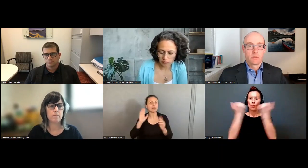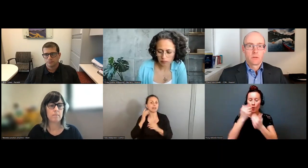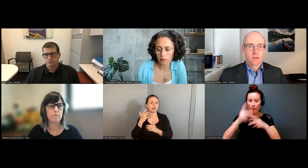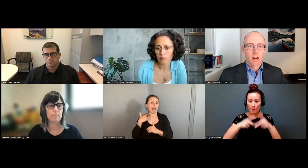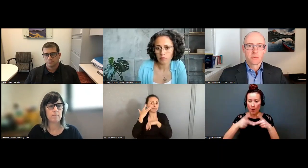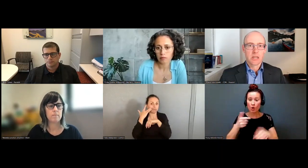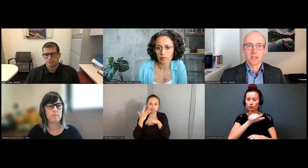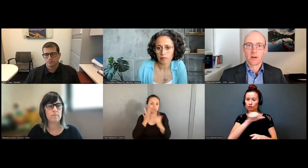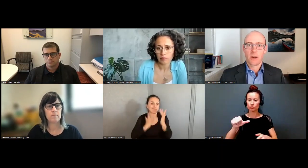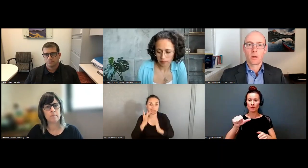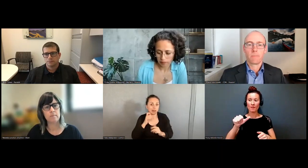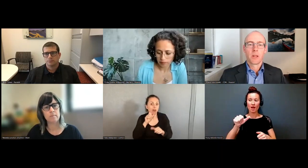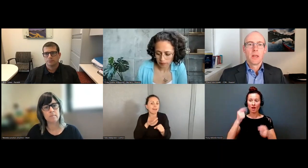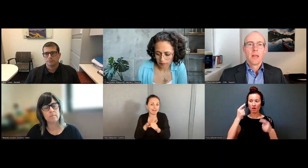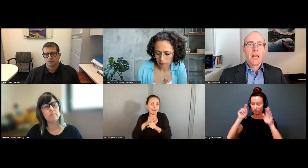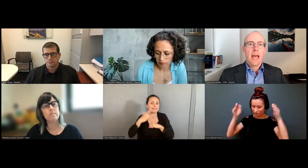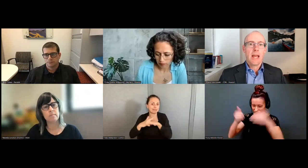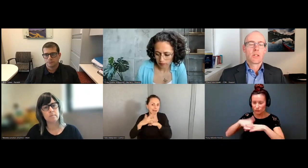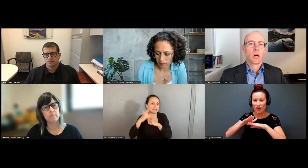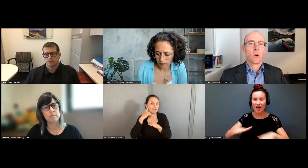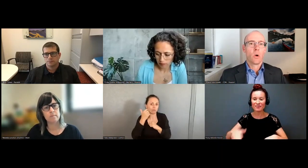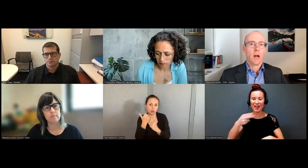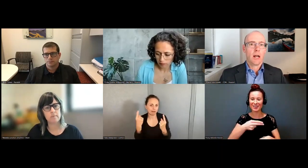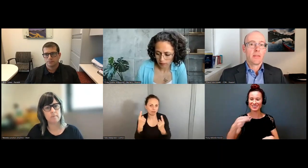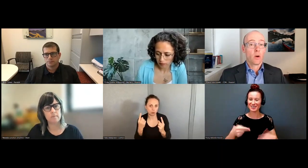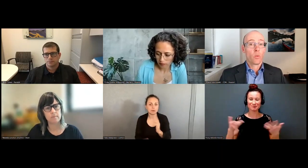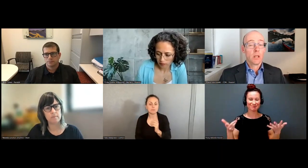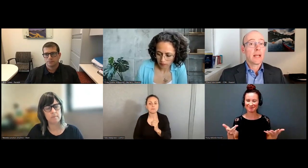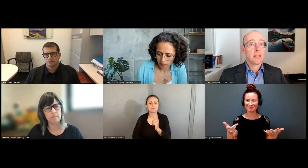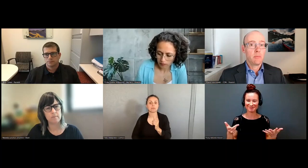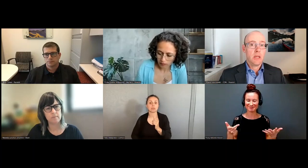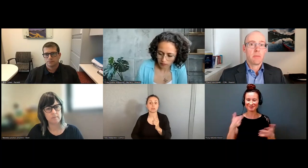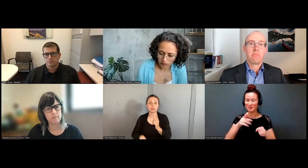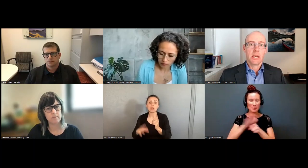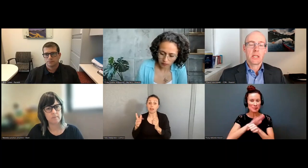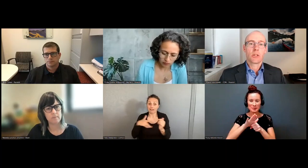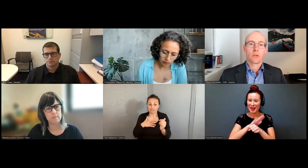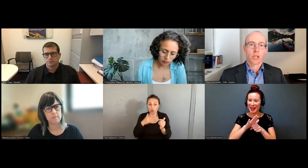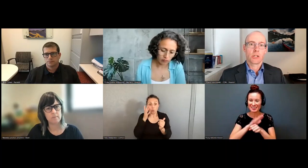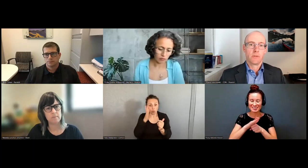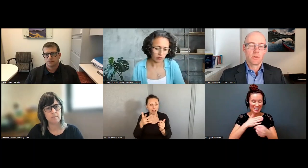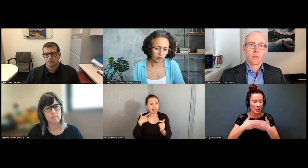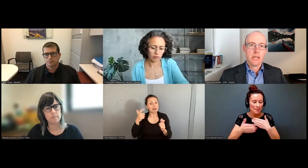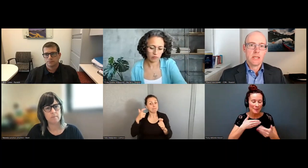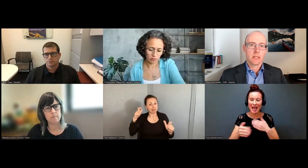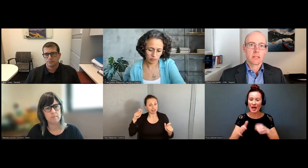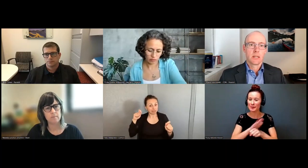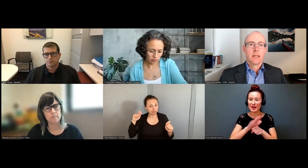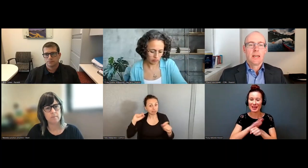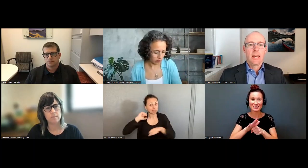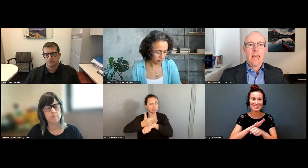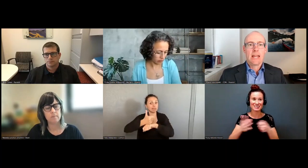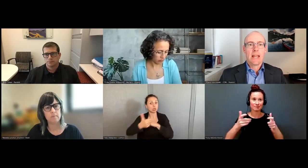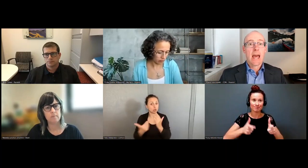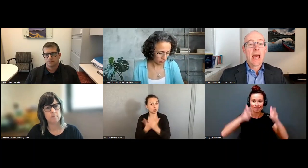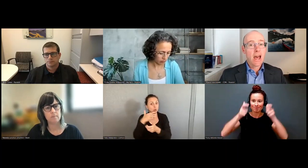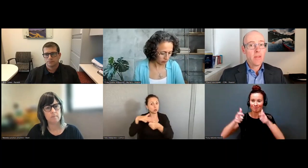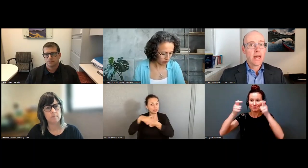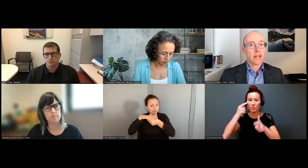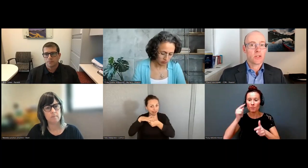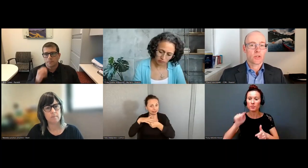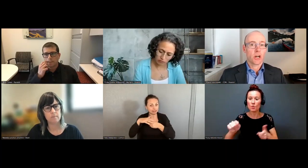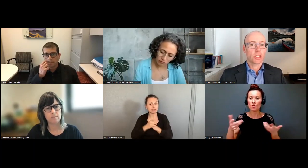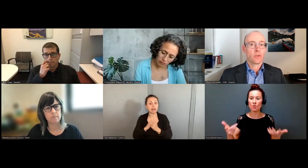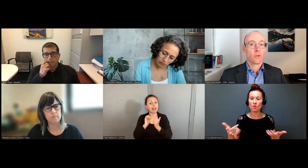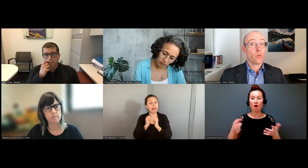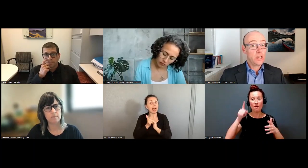groups. There's not enough spaces for anyone. And so there will likely be a big construction of new spaces, and how